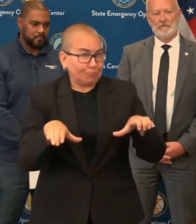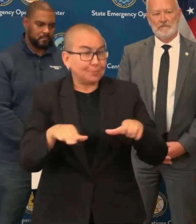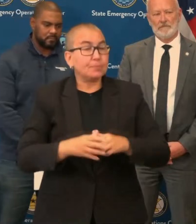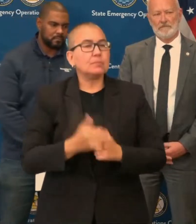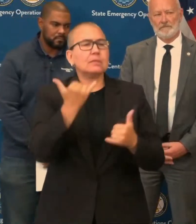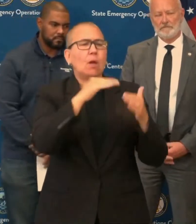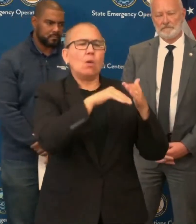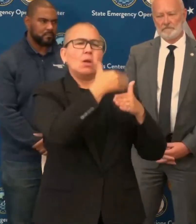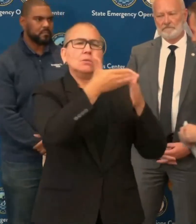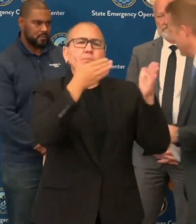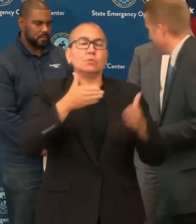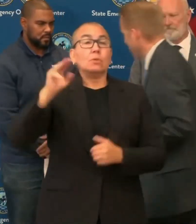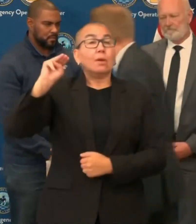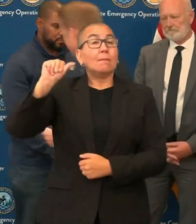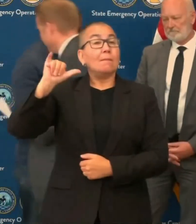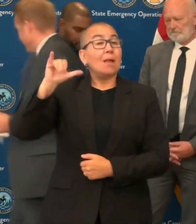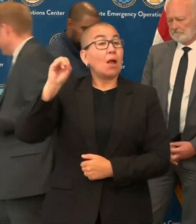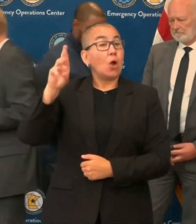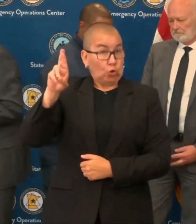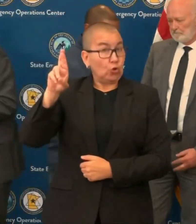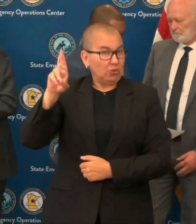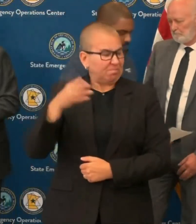end.